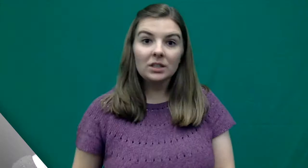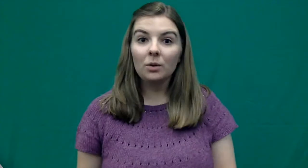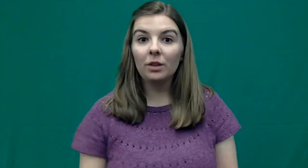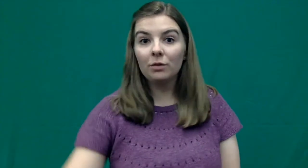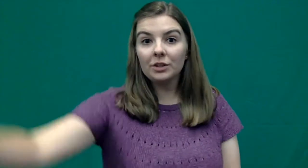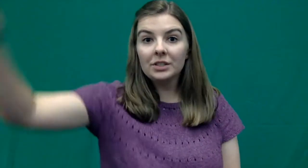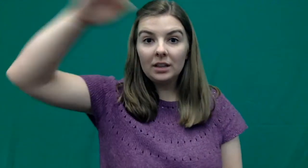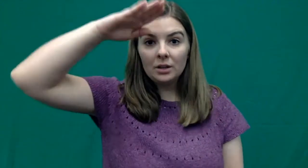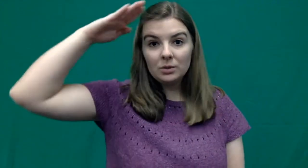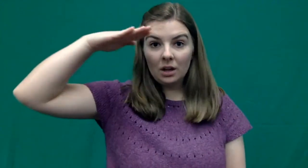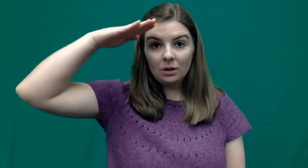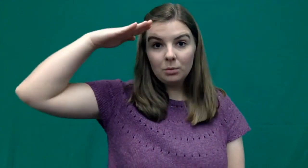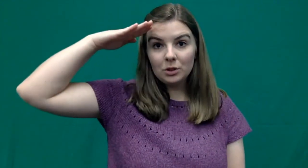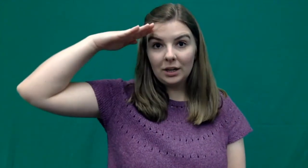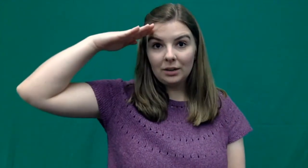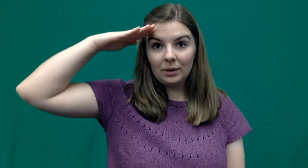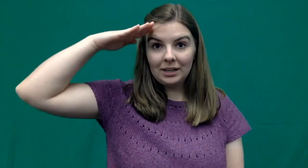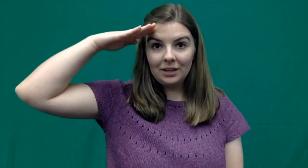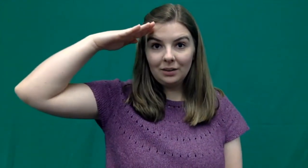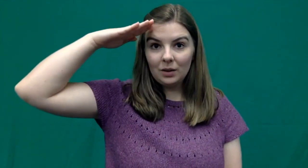start with our first hello song. Put your hand right here. You ready?